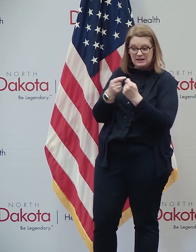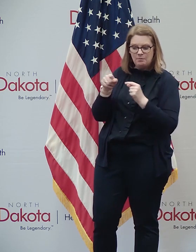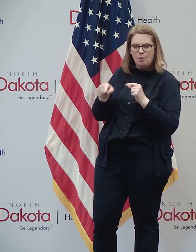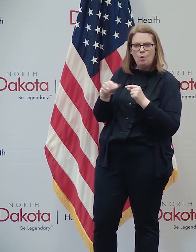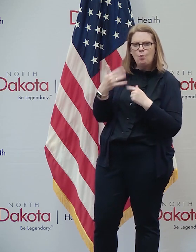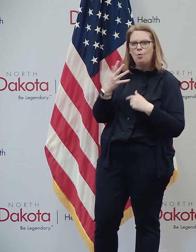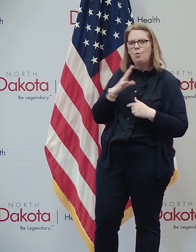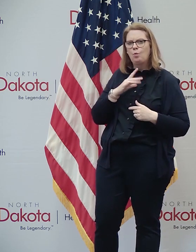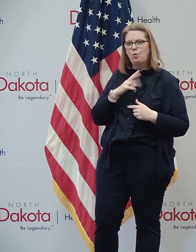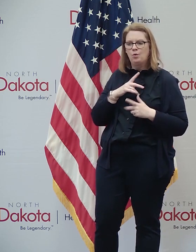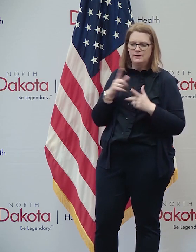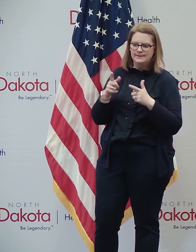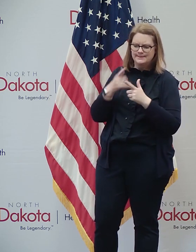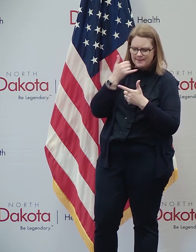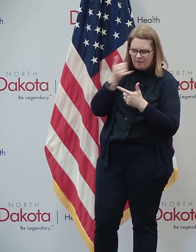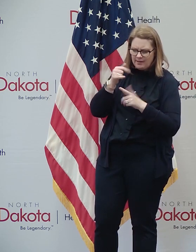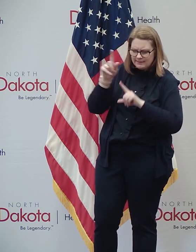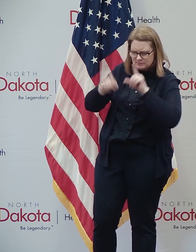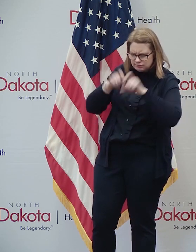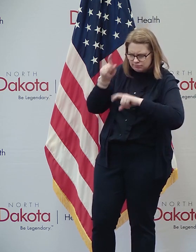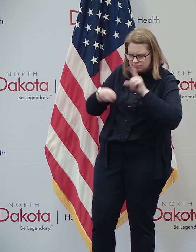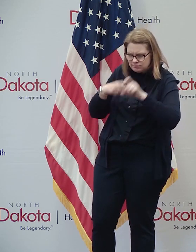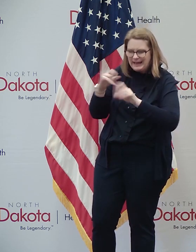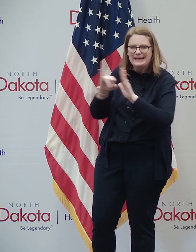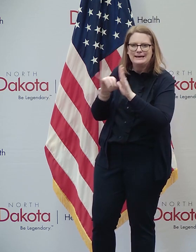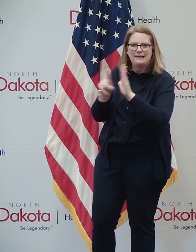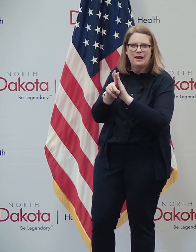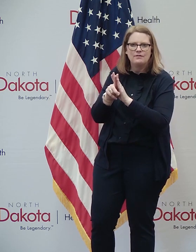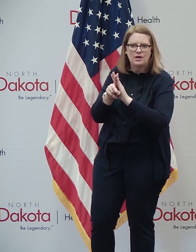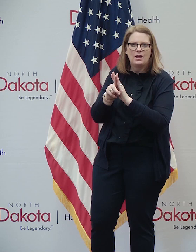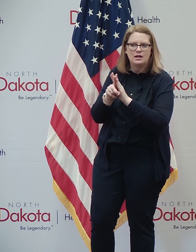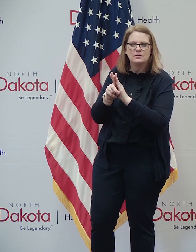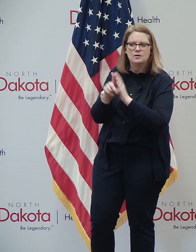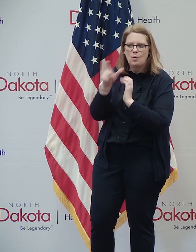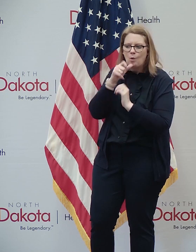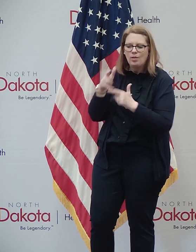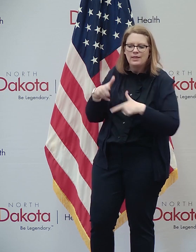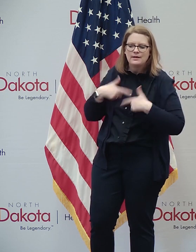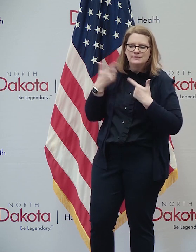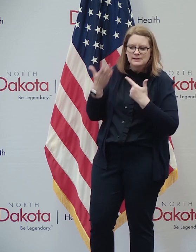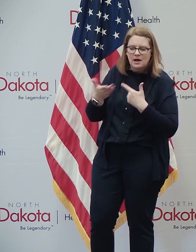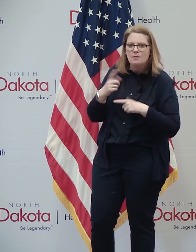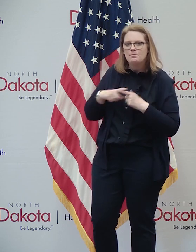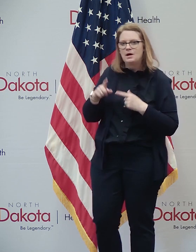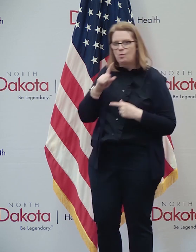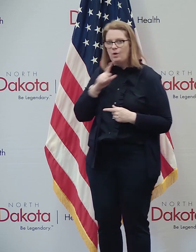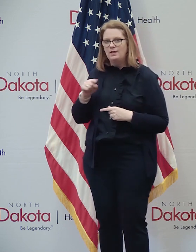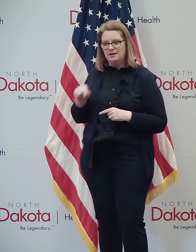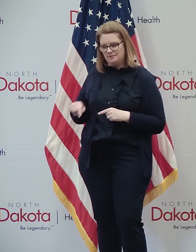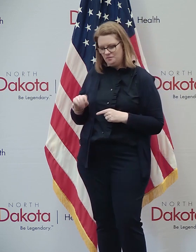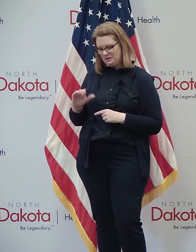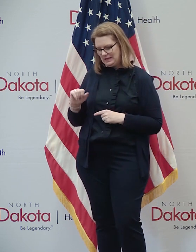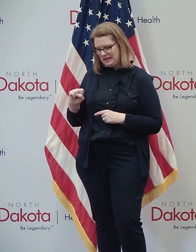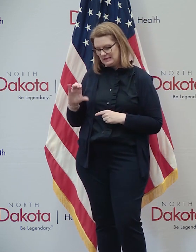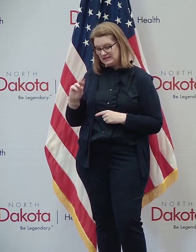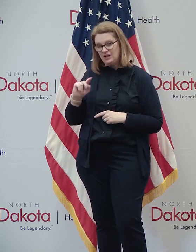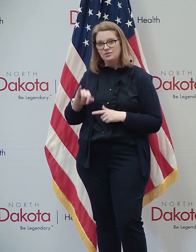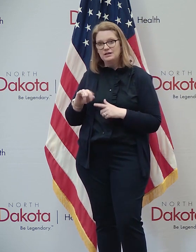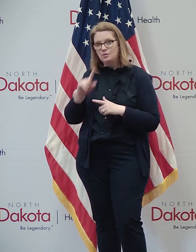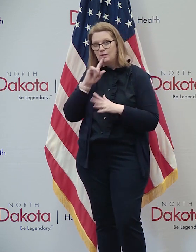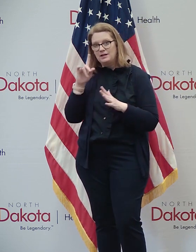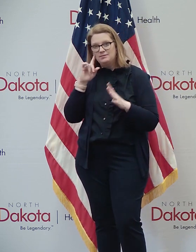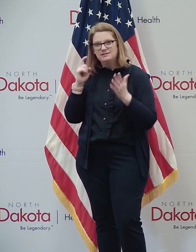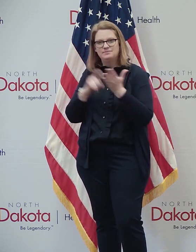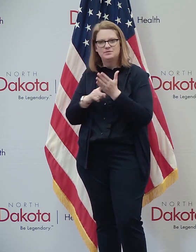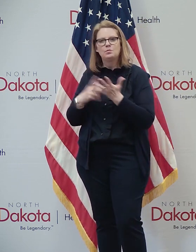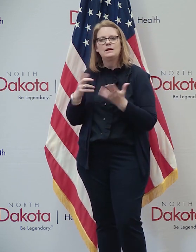a multi-generational living situation, again that can compound the challenges. So we're really, that's part of the